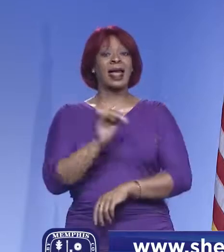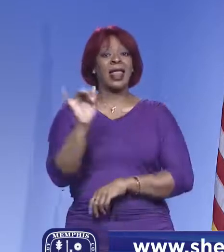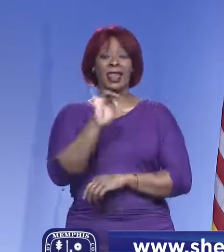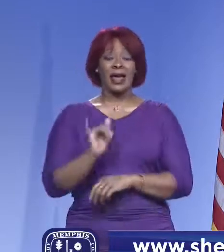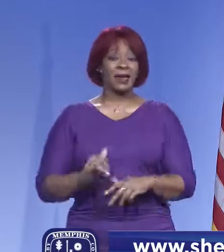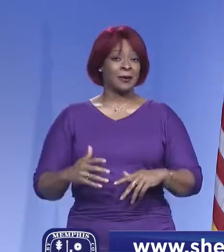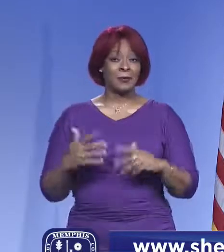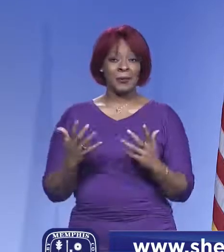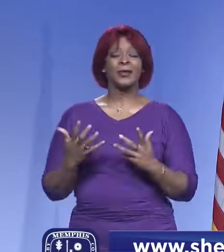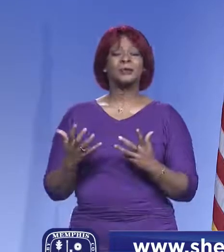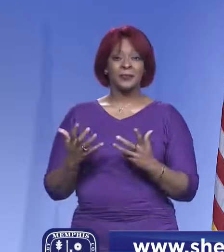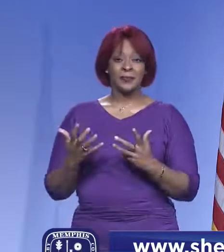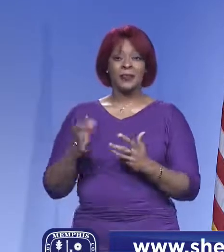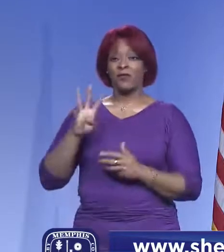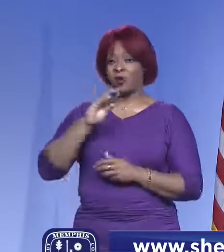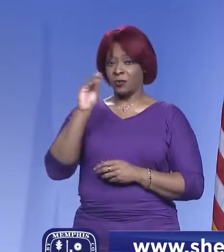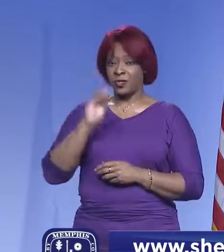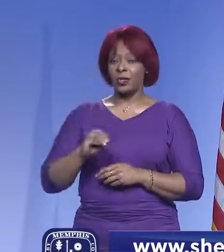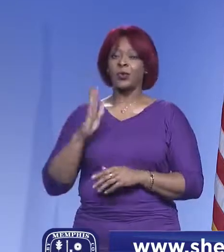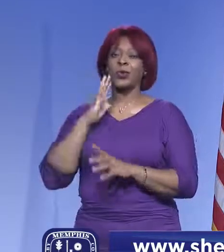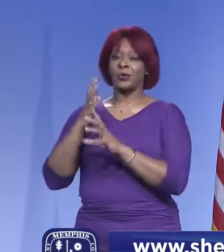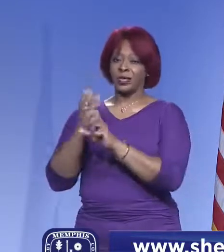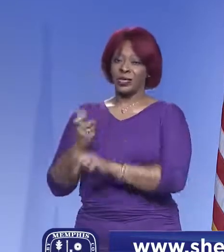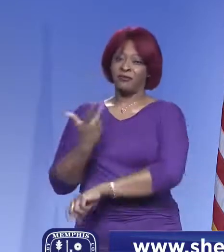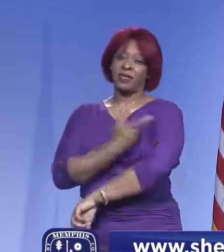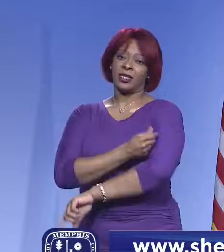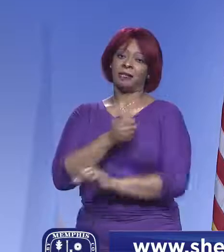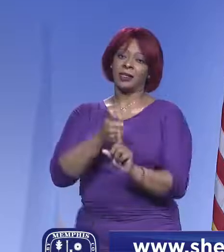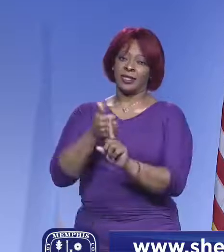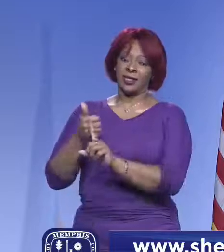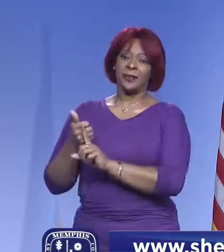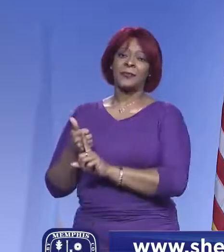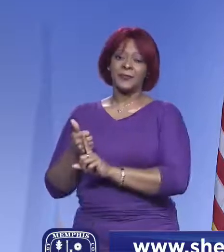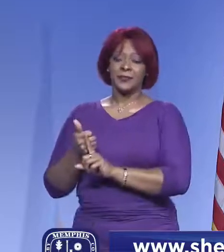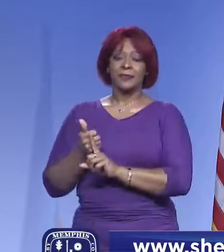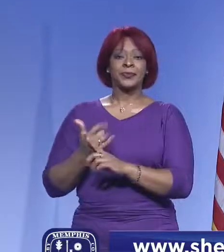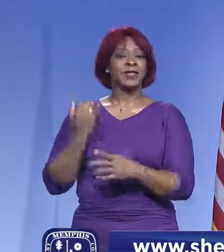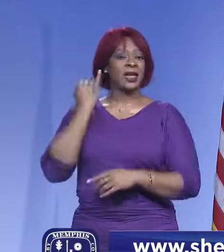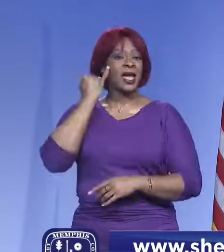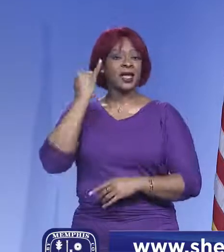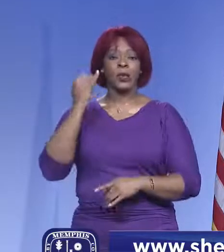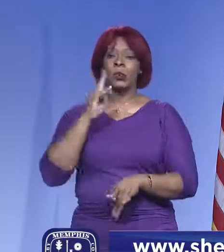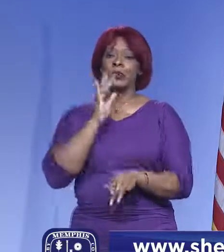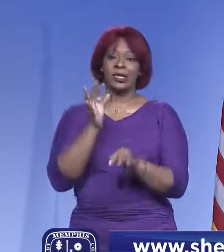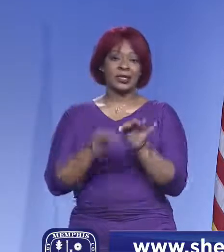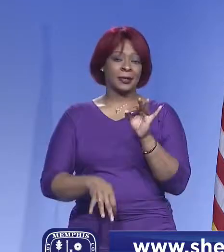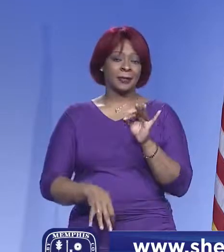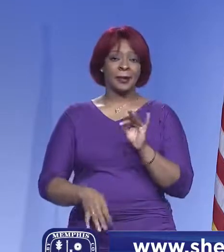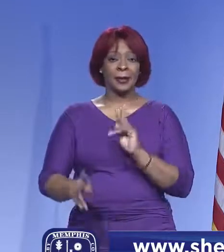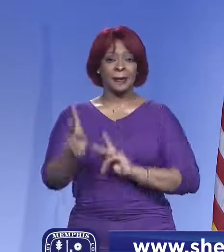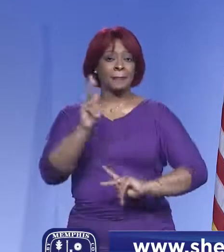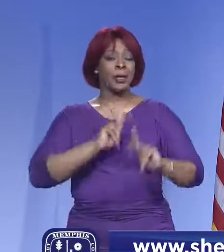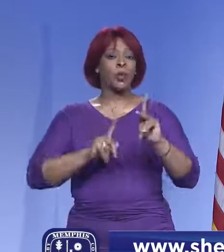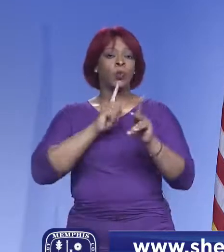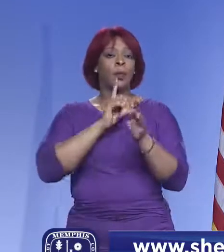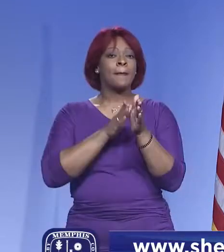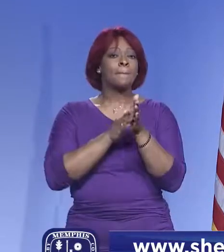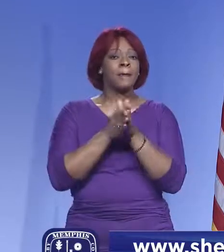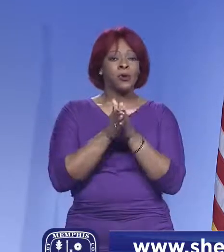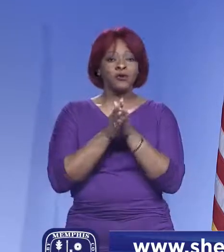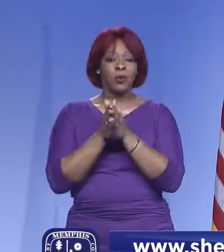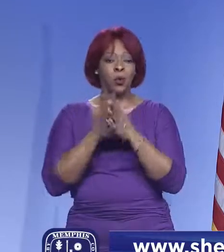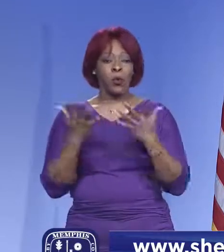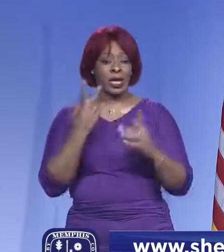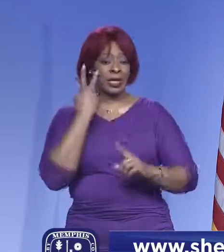40% likely to get vaccinated themselves. The idea is simple, and it is this: people are motivated by